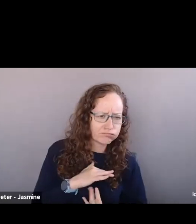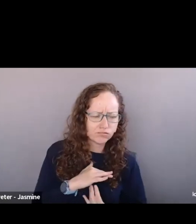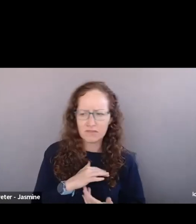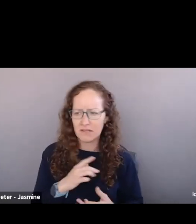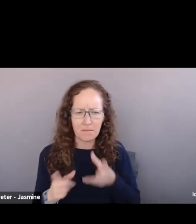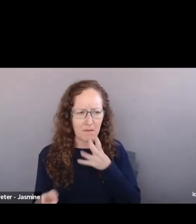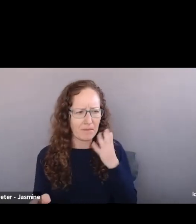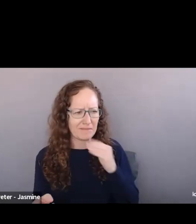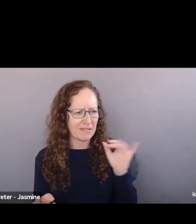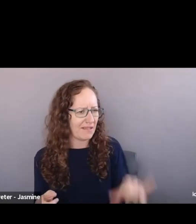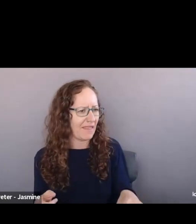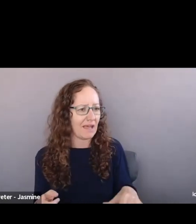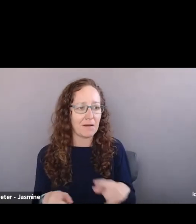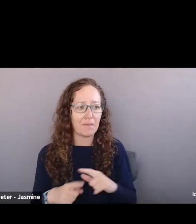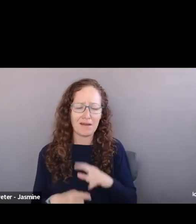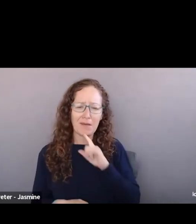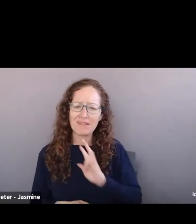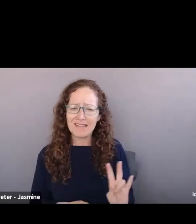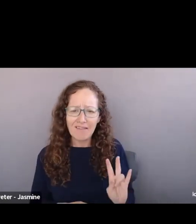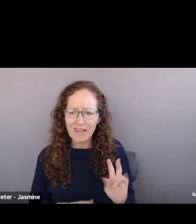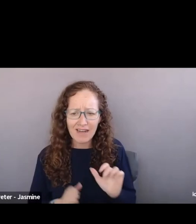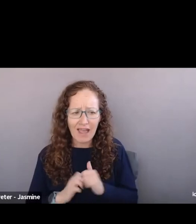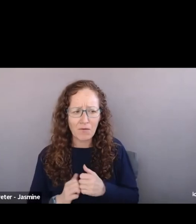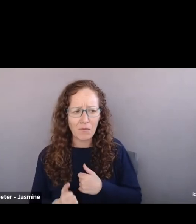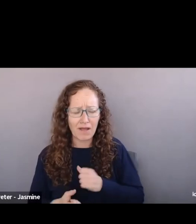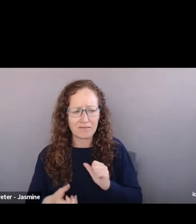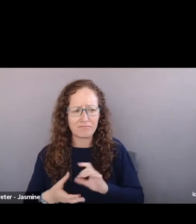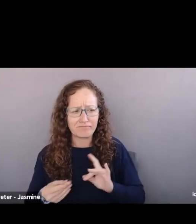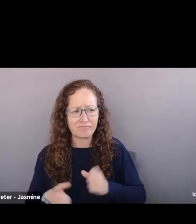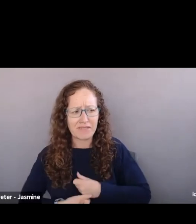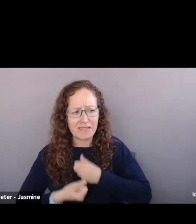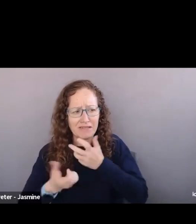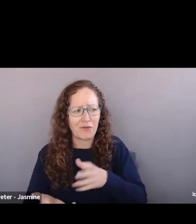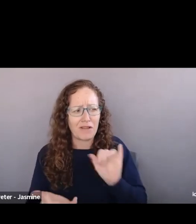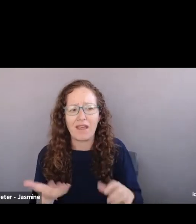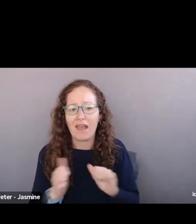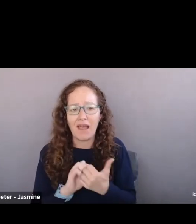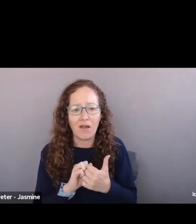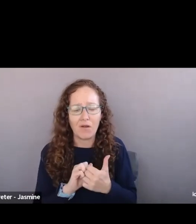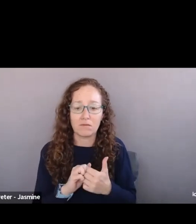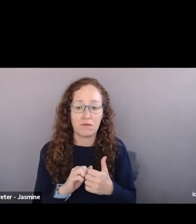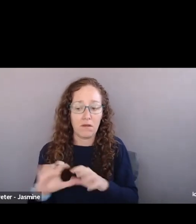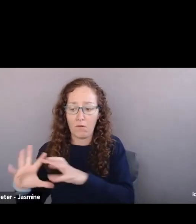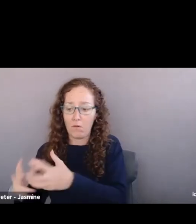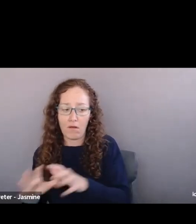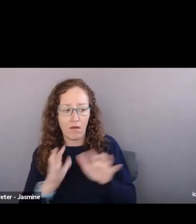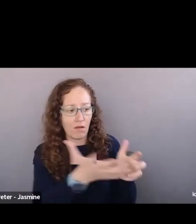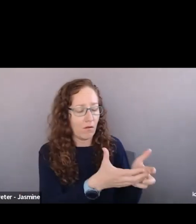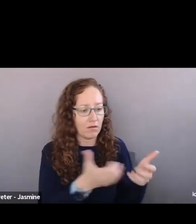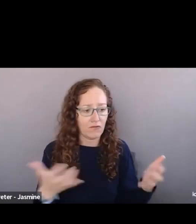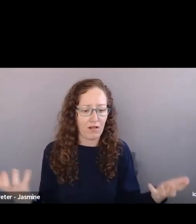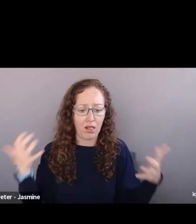articulate. It was two worlds coming together and figuring out how to coexist with